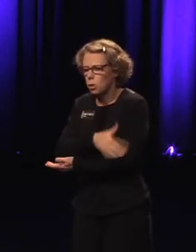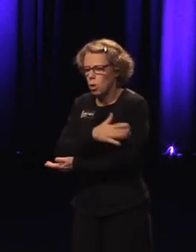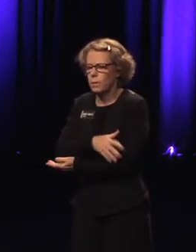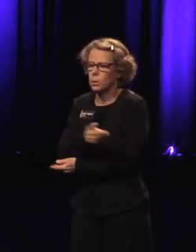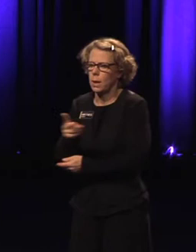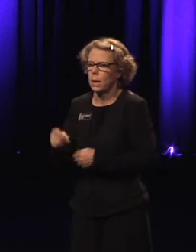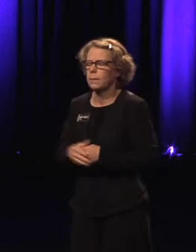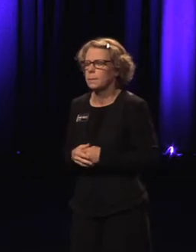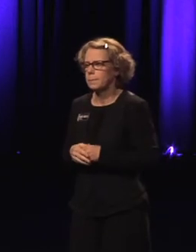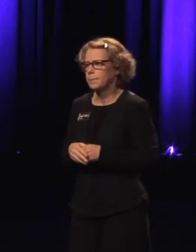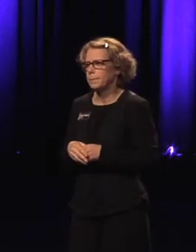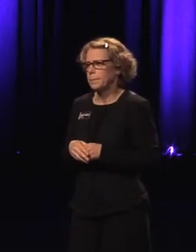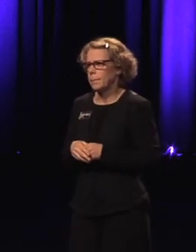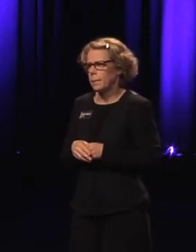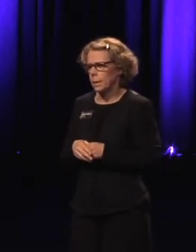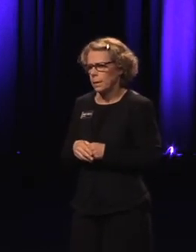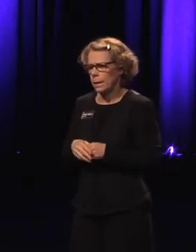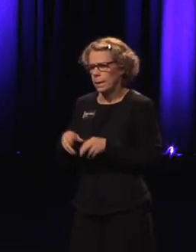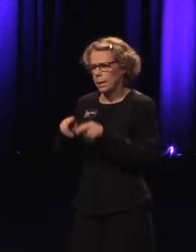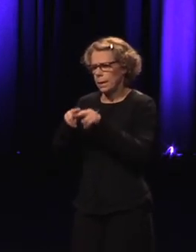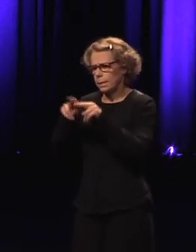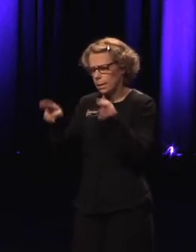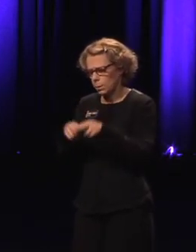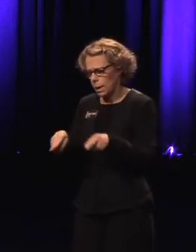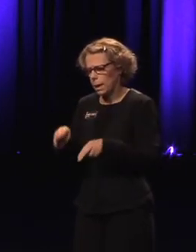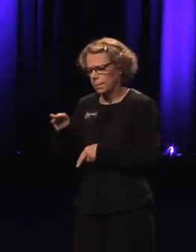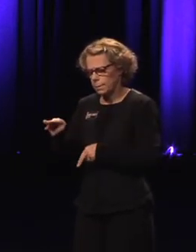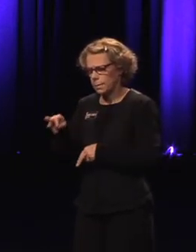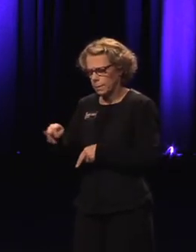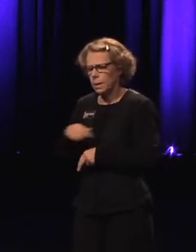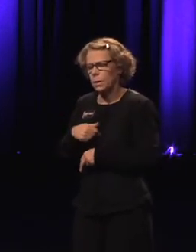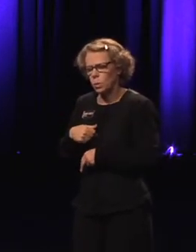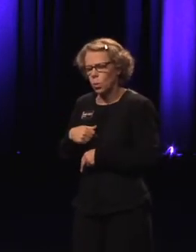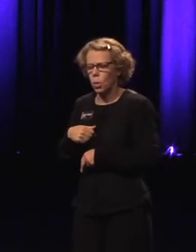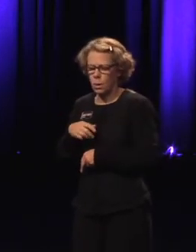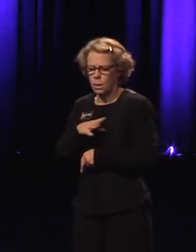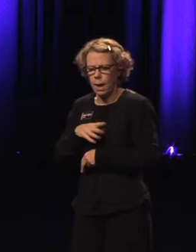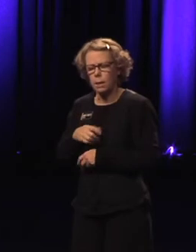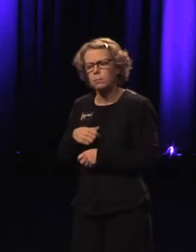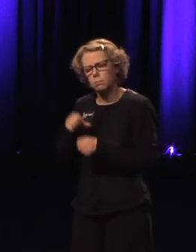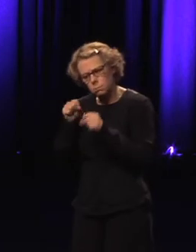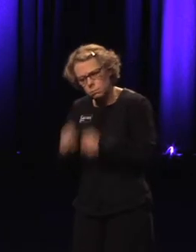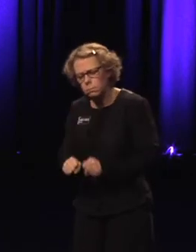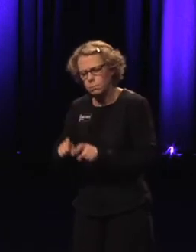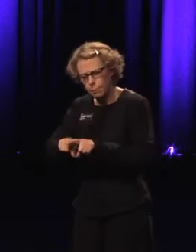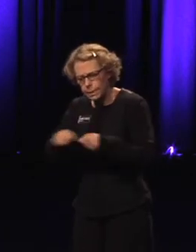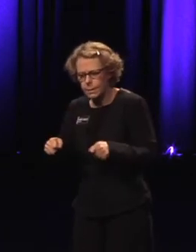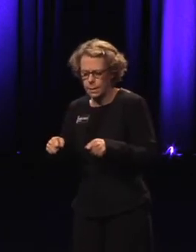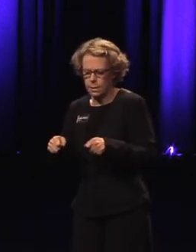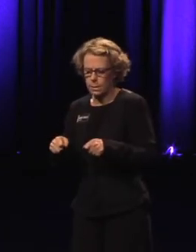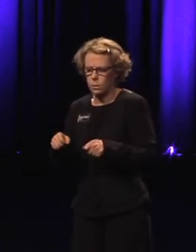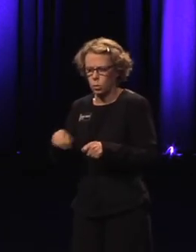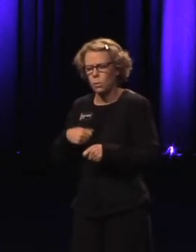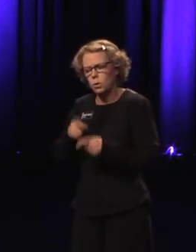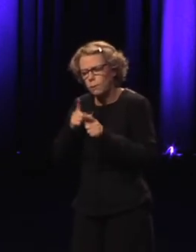International human rights treaties contain obligations of conduct as well as results to ensure